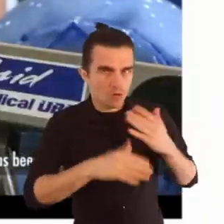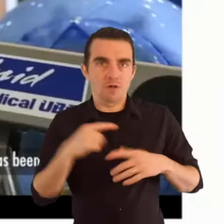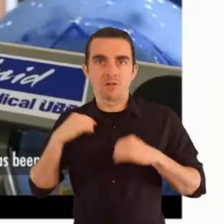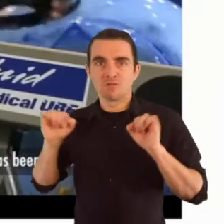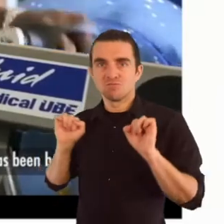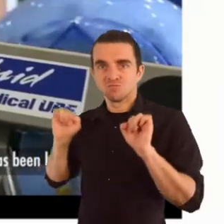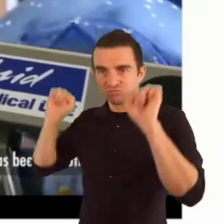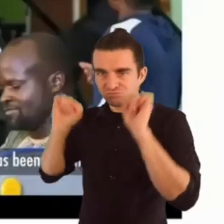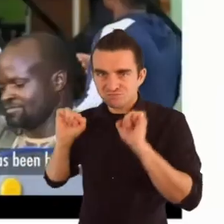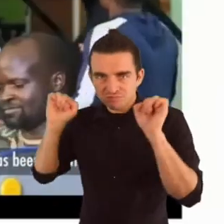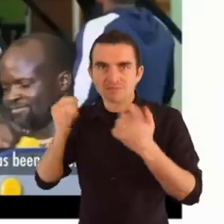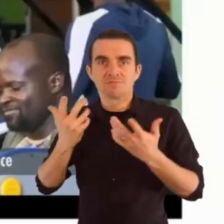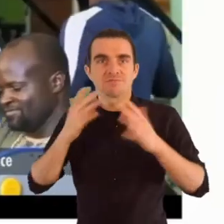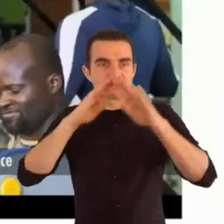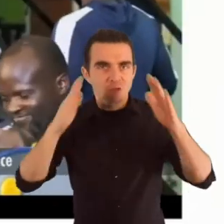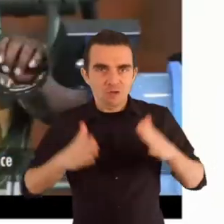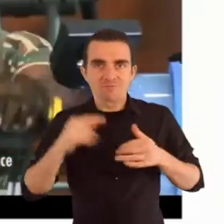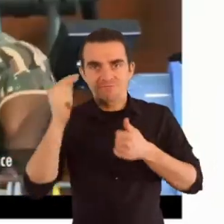in Safaricom, it's been beautiful,